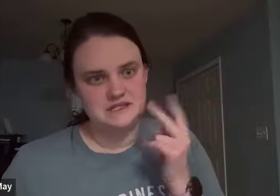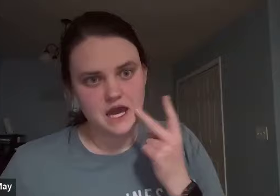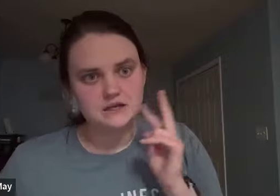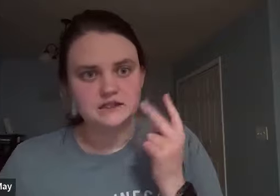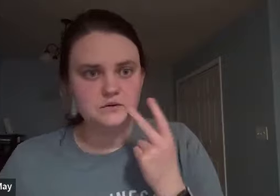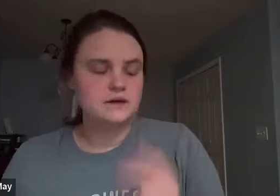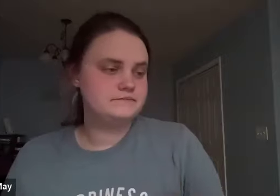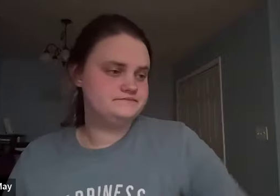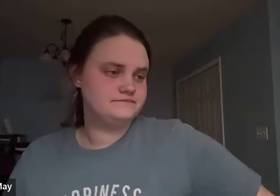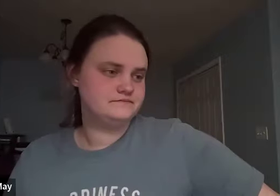that either way.